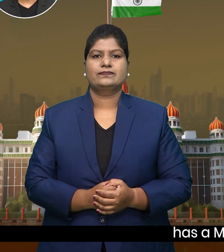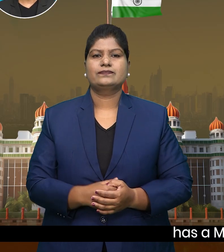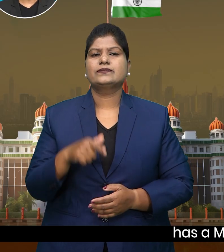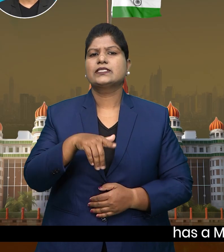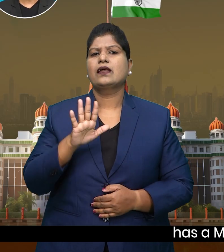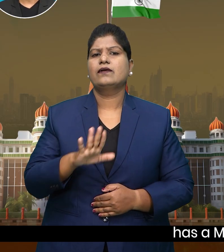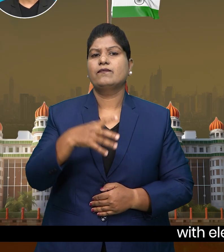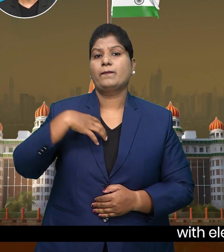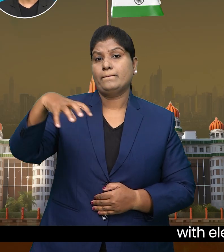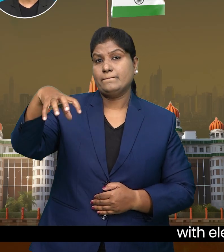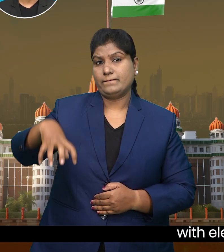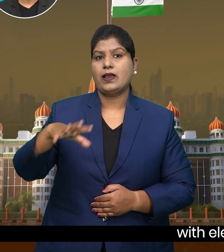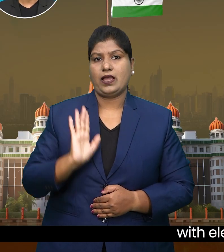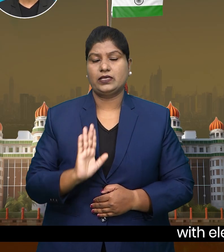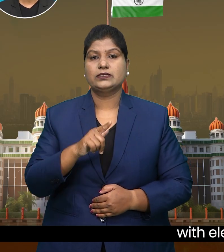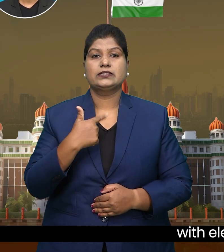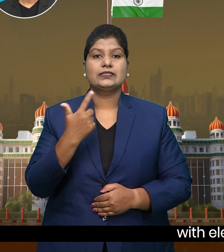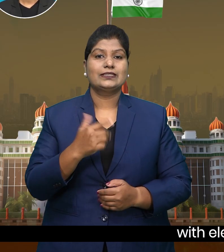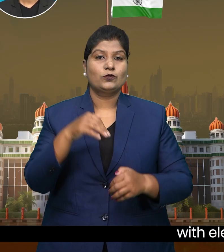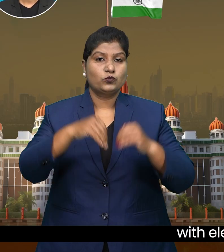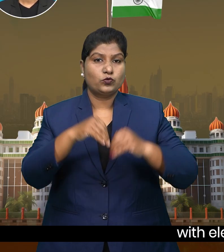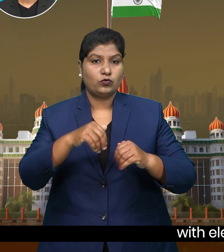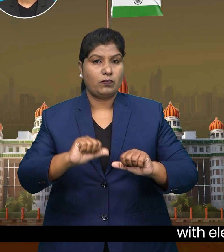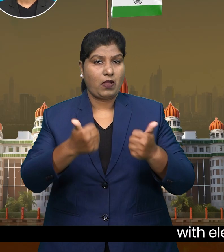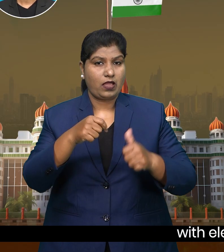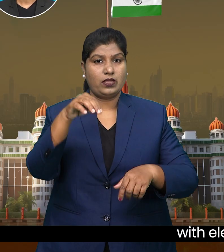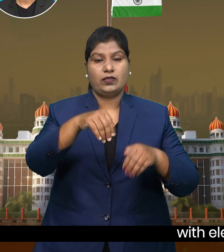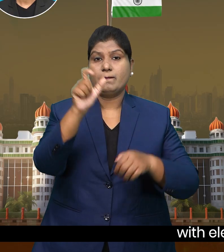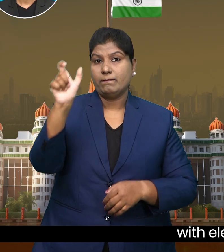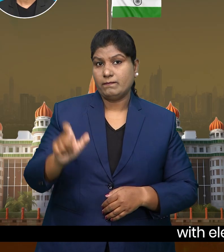has a municipal council with elected members